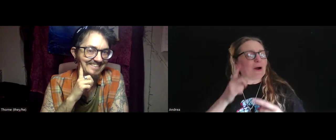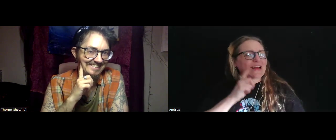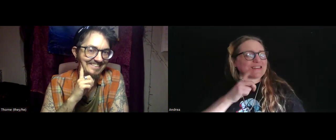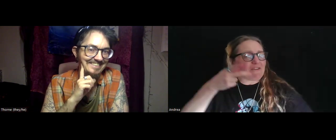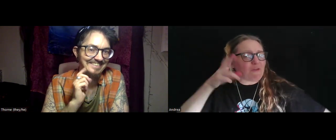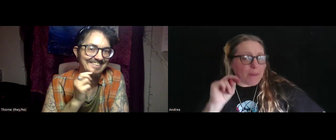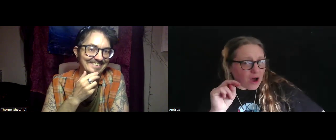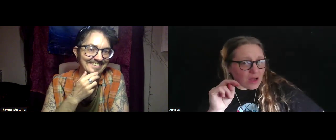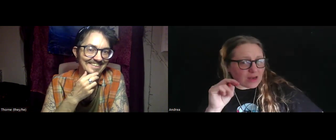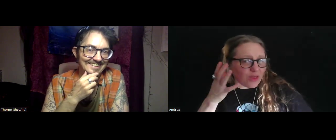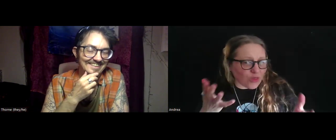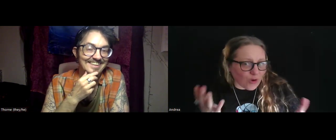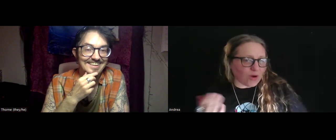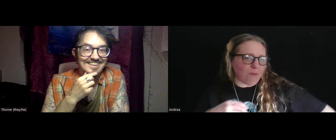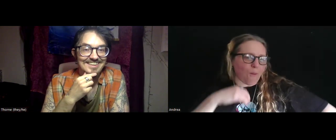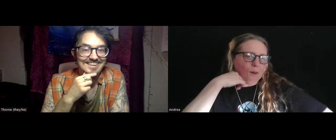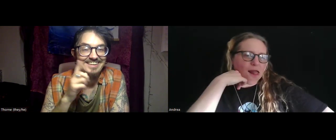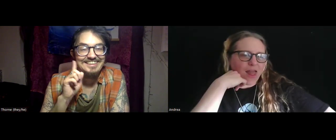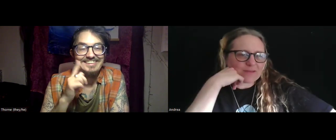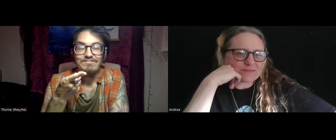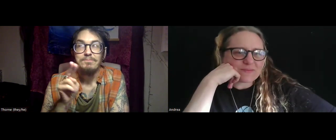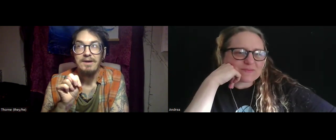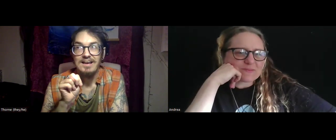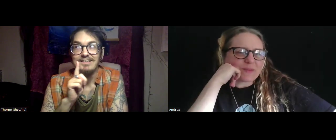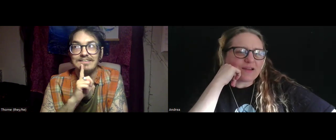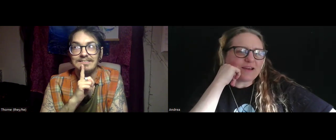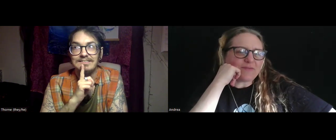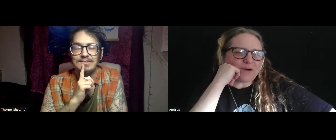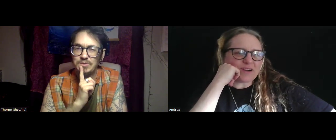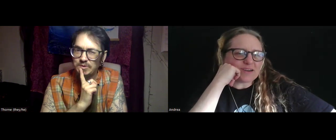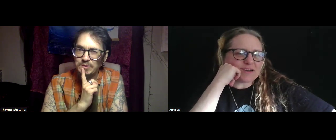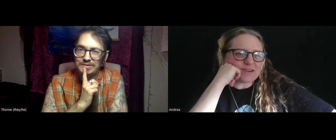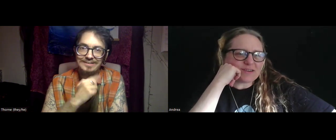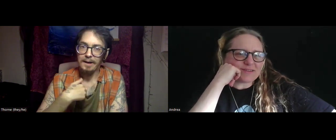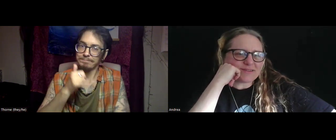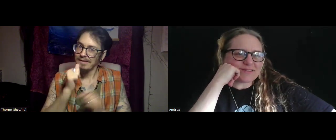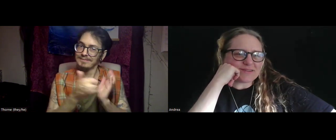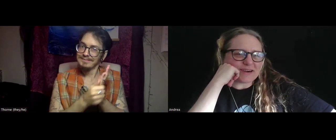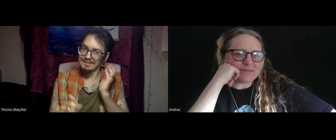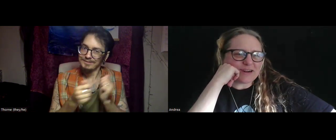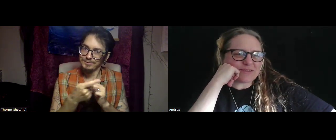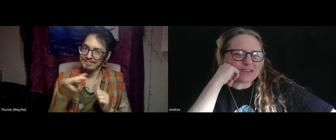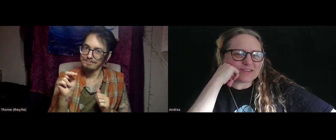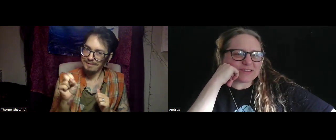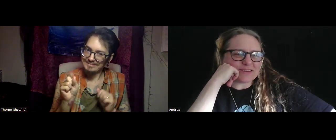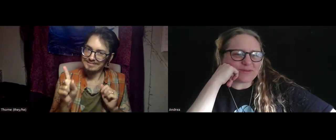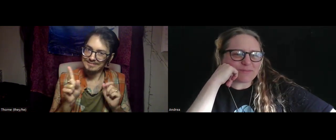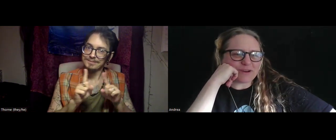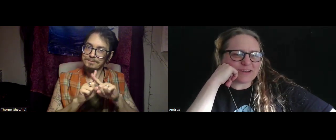about a deaf pun, though? A deaf pun, oh, I'm not really skilled with